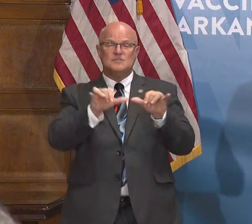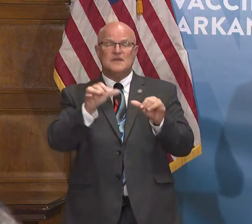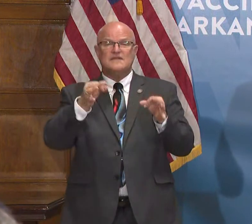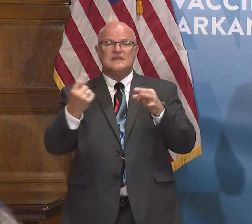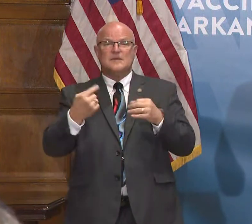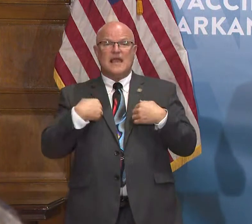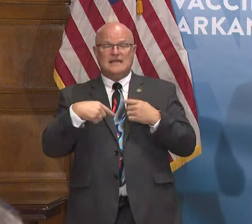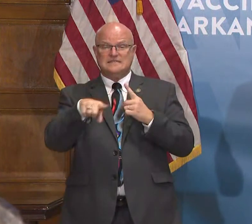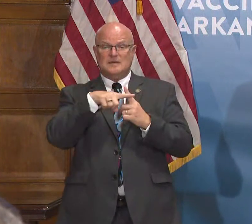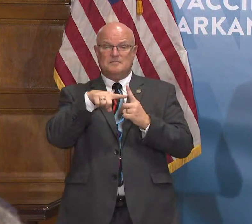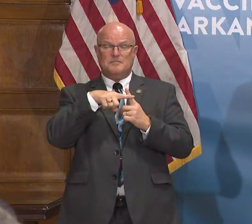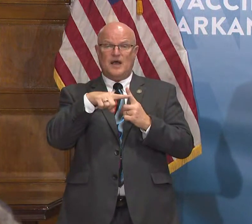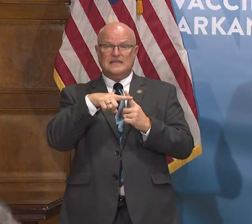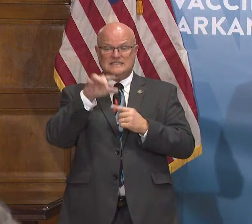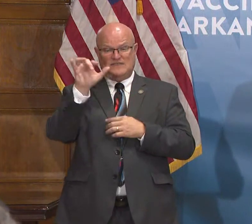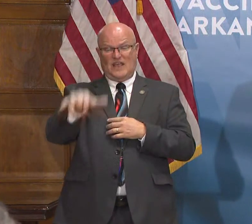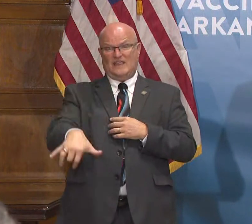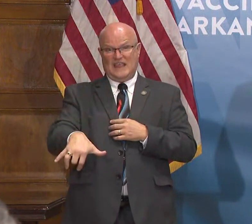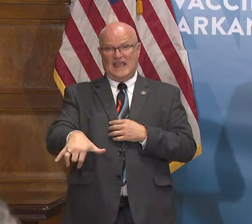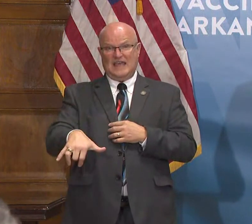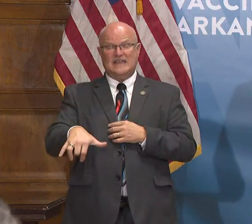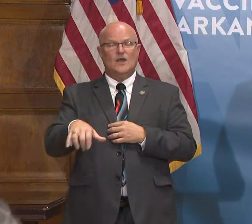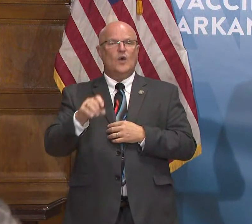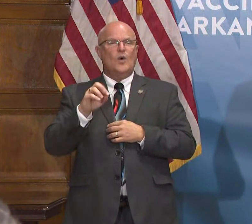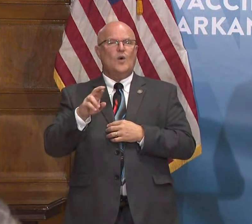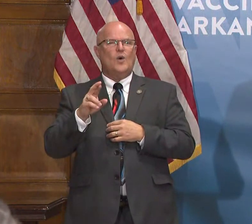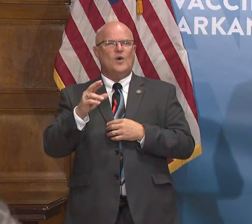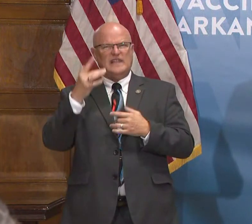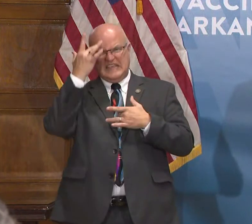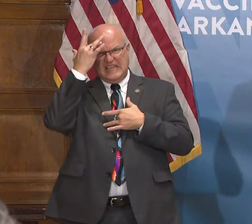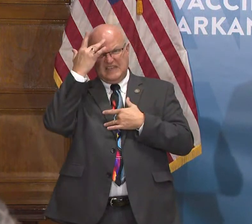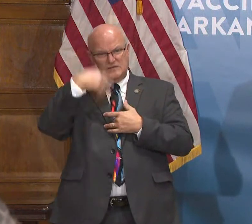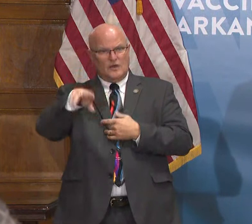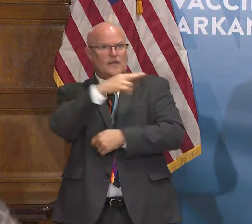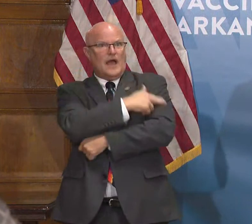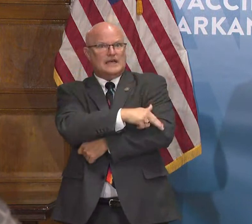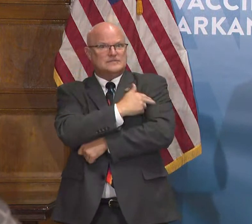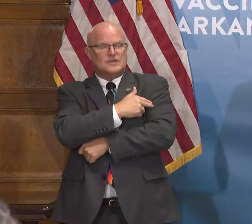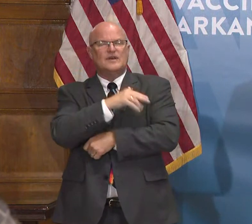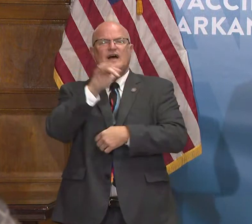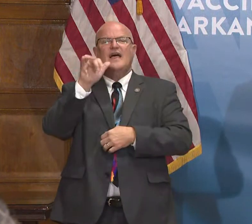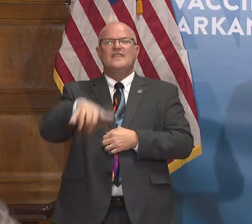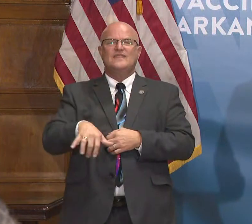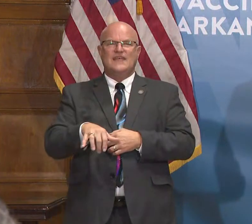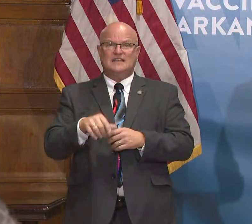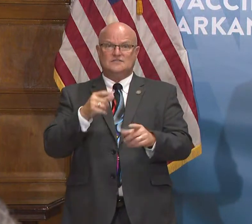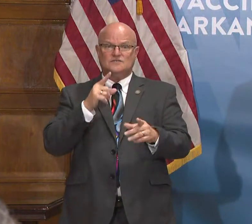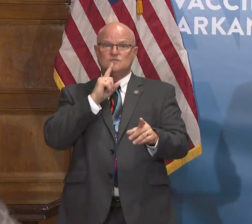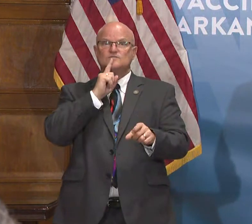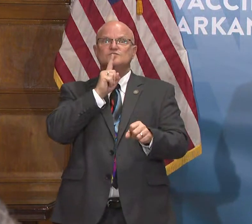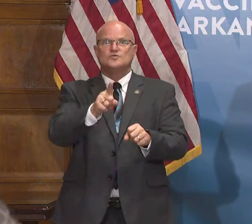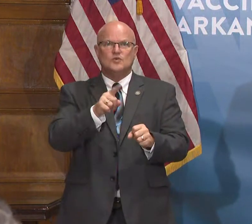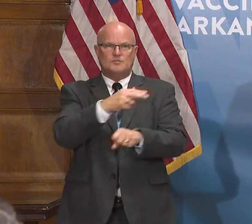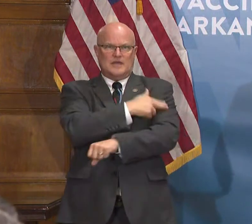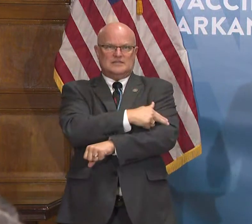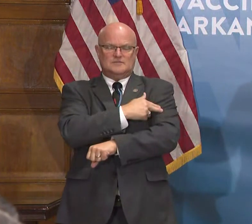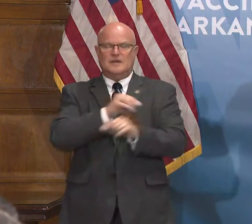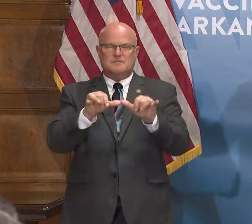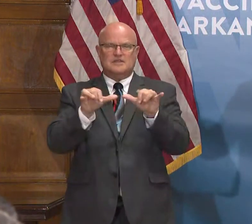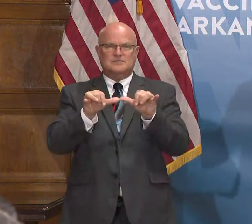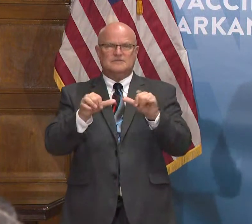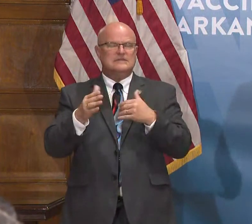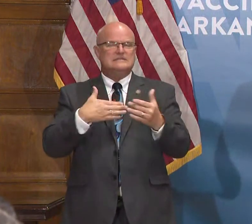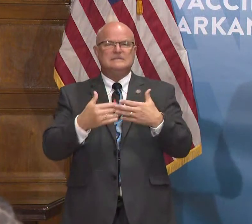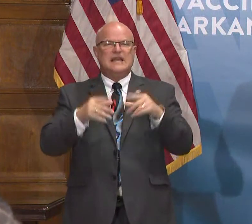somebody has a positive on that or they get ill, they go to the hospital, those are firm measurements. And so regardless of